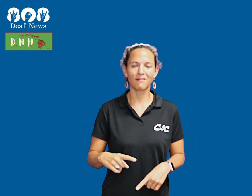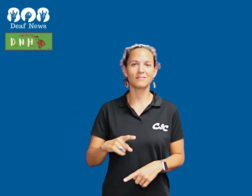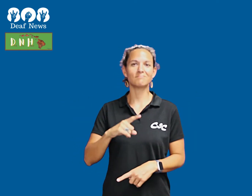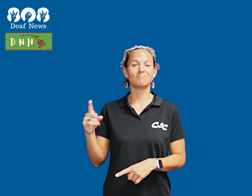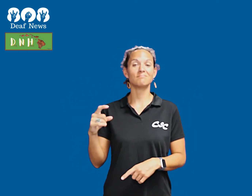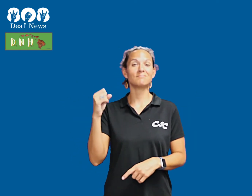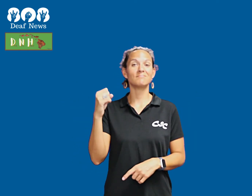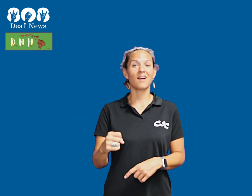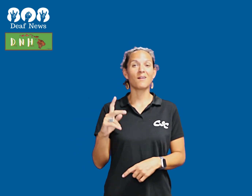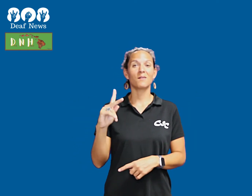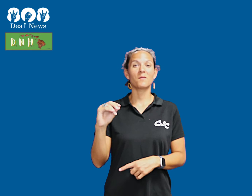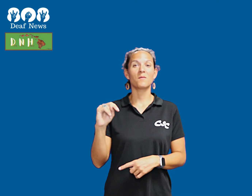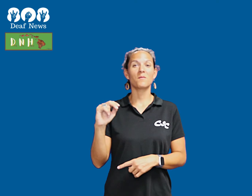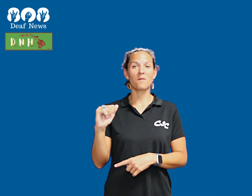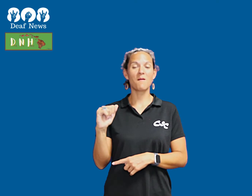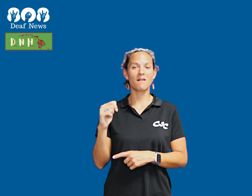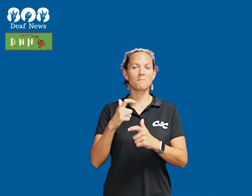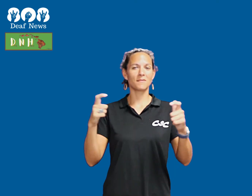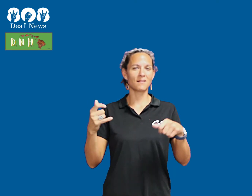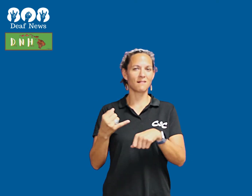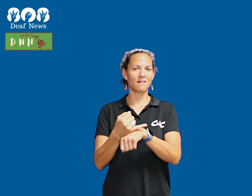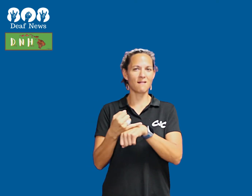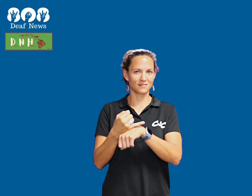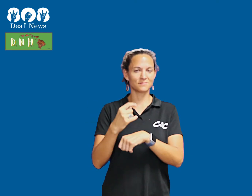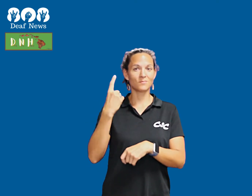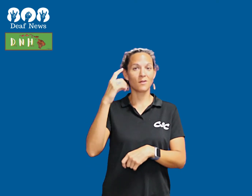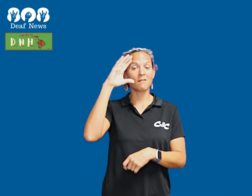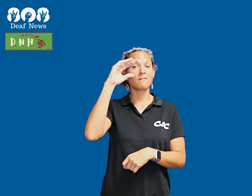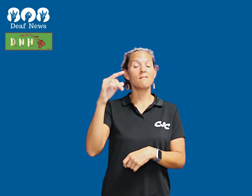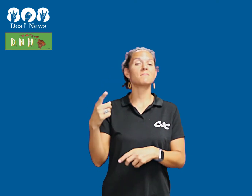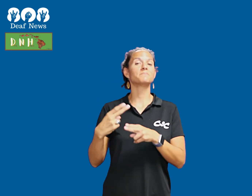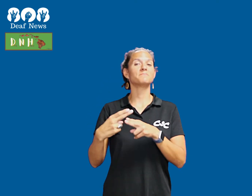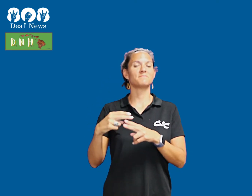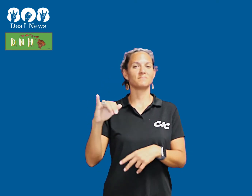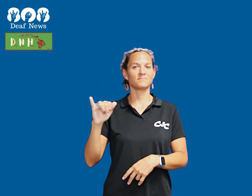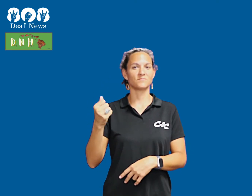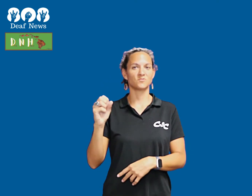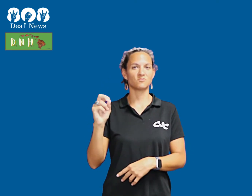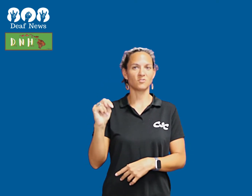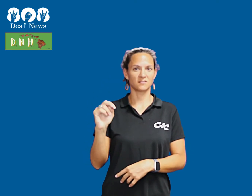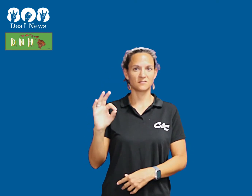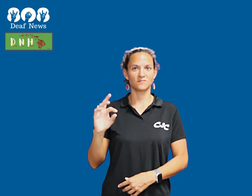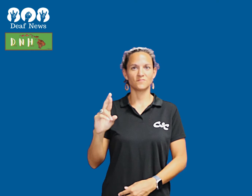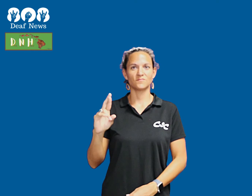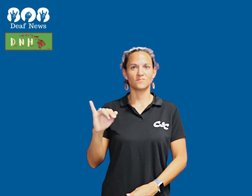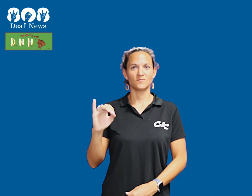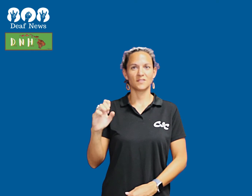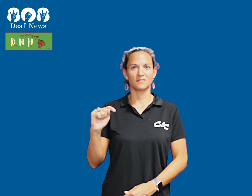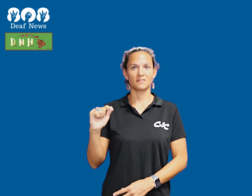this last segment of today's news. In South Kona on the Big Island, Jason Freitas